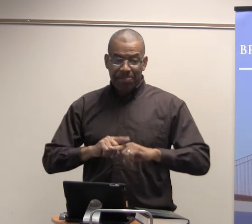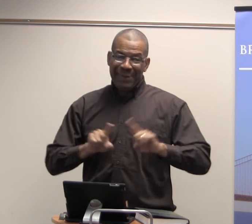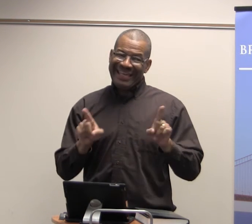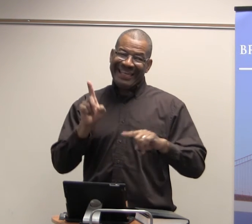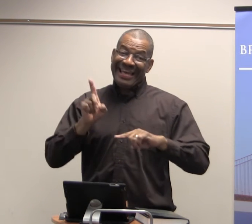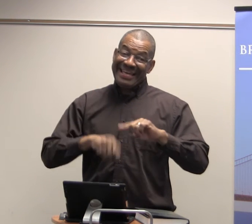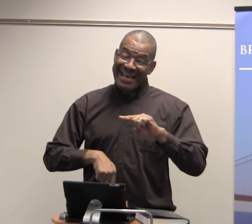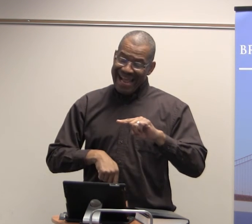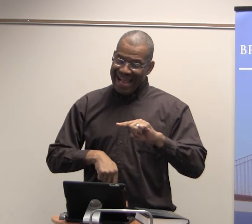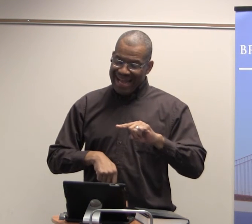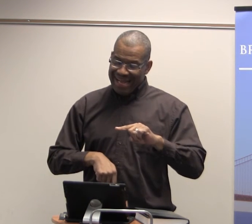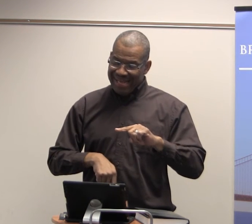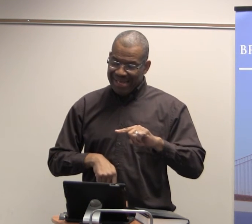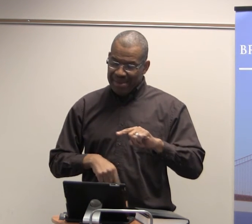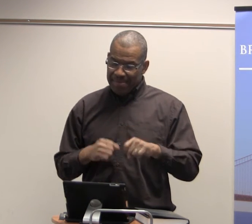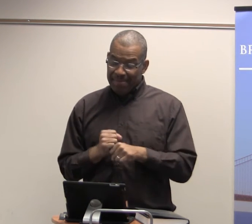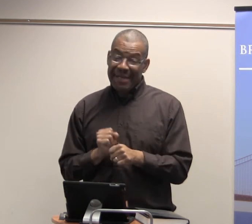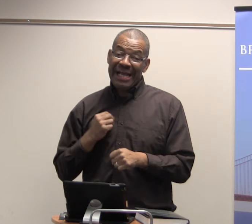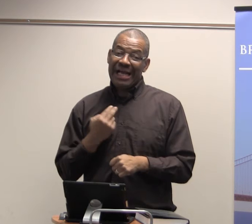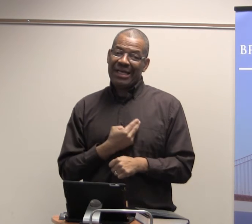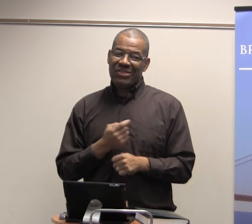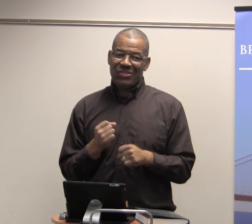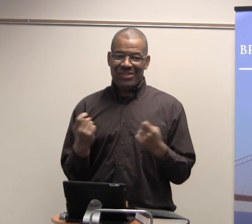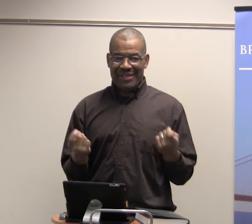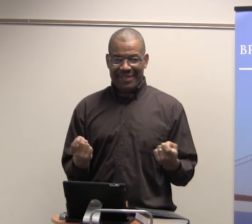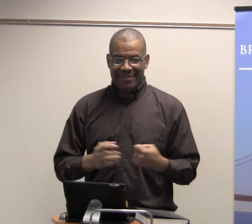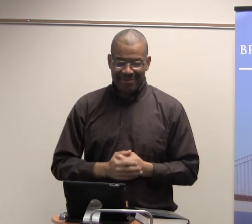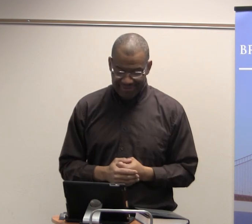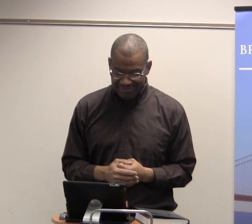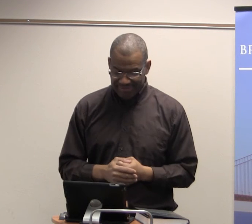but he cannot make us sin.